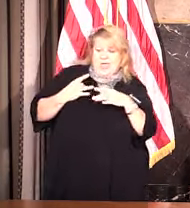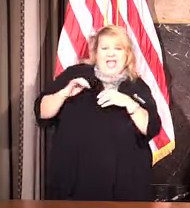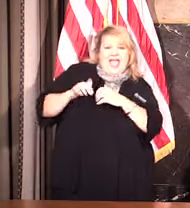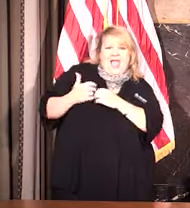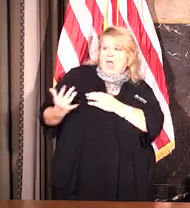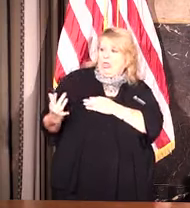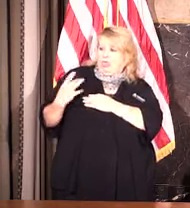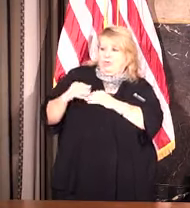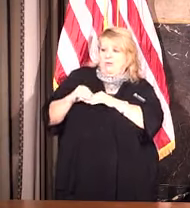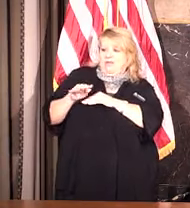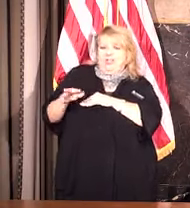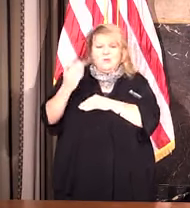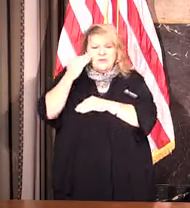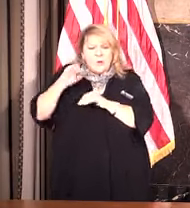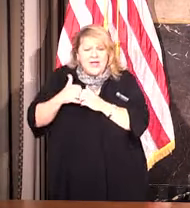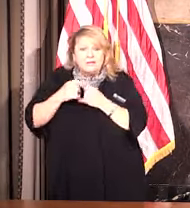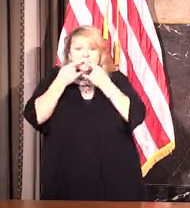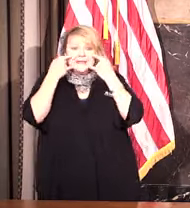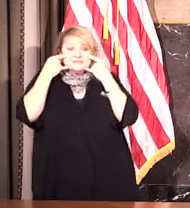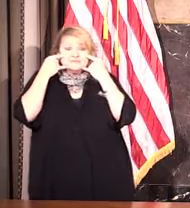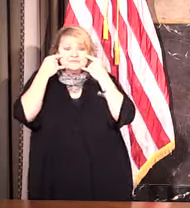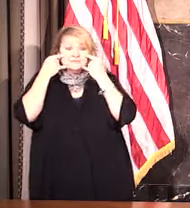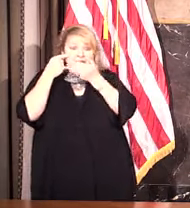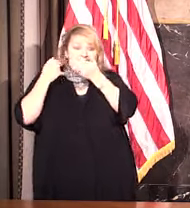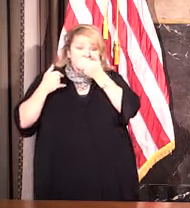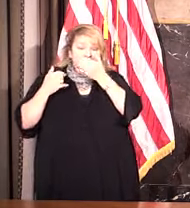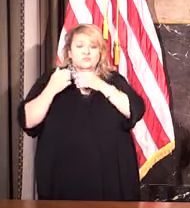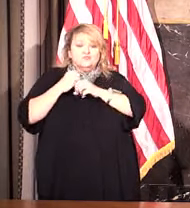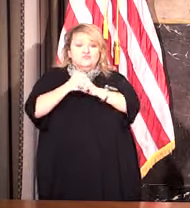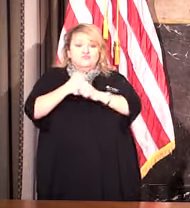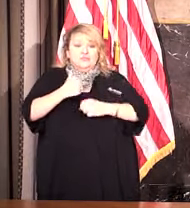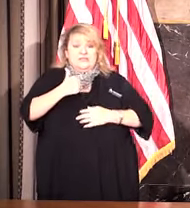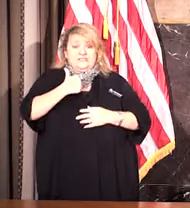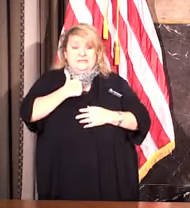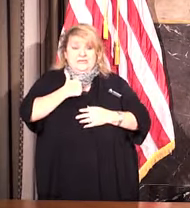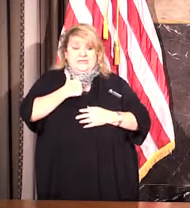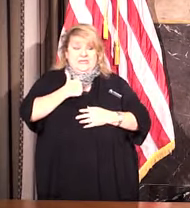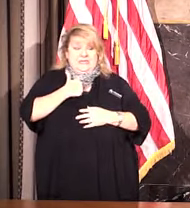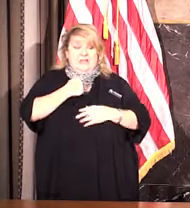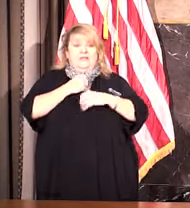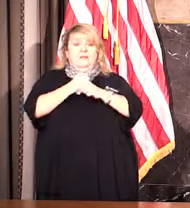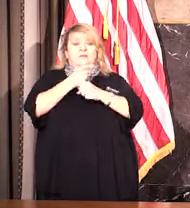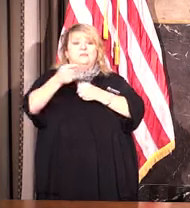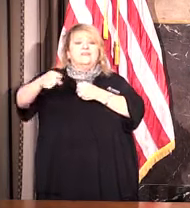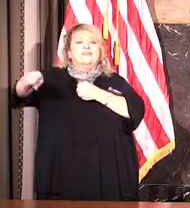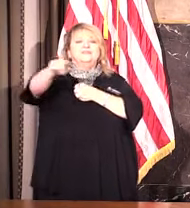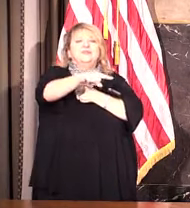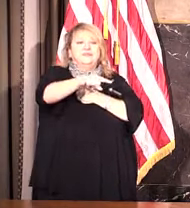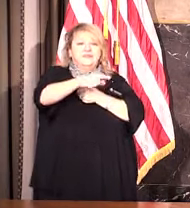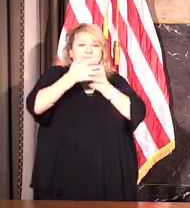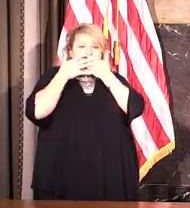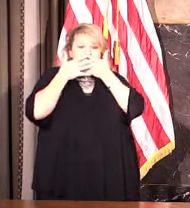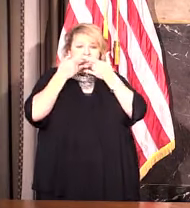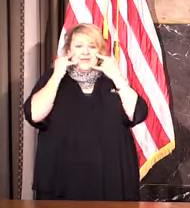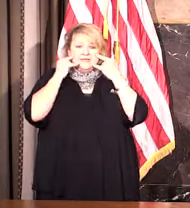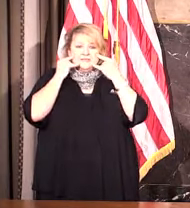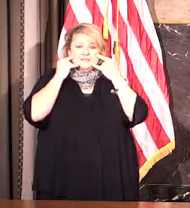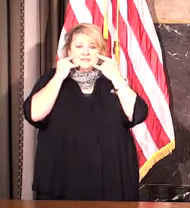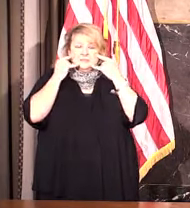that that protects the wearer in addition to protecting those around the wearer.